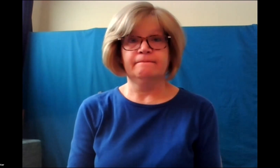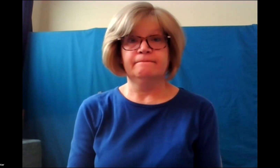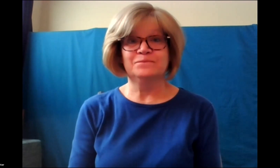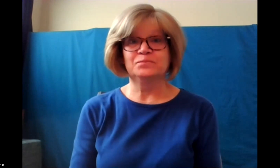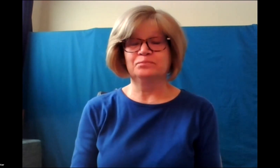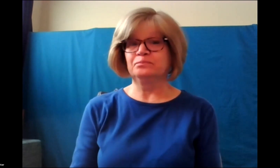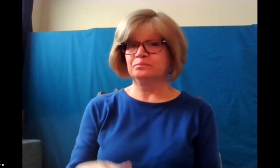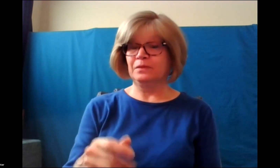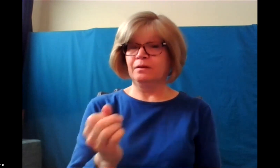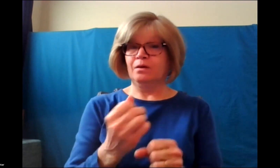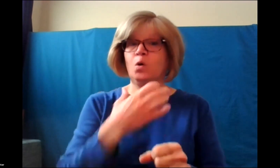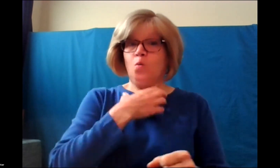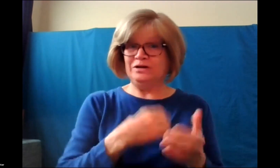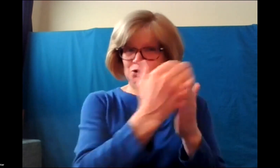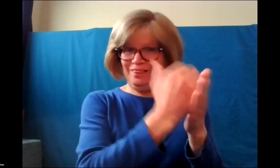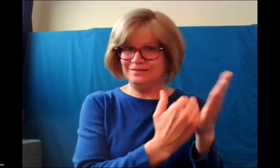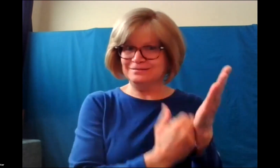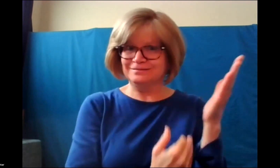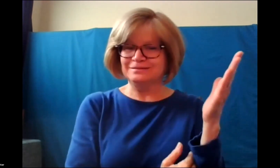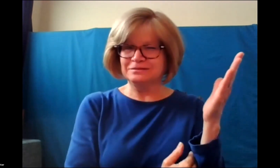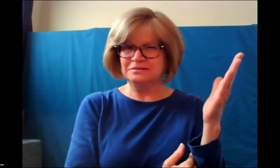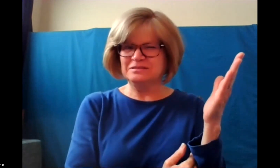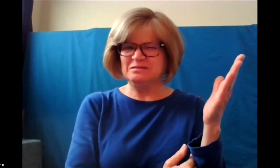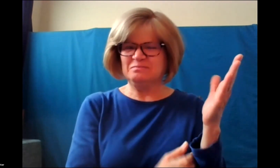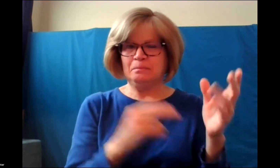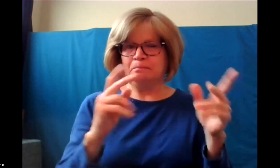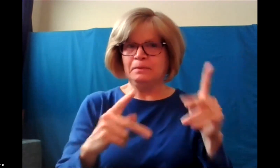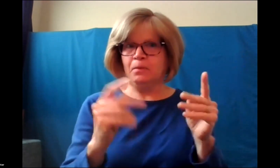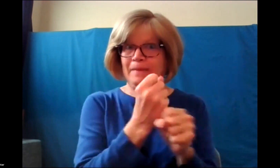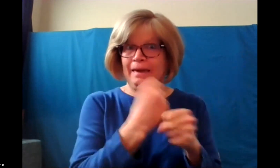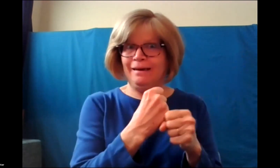Wish lists are all the rage this time of year.